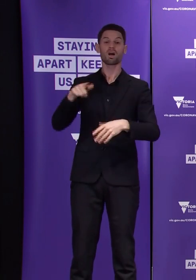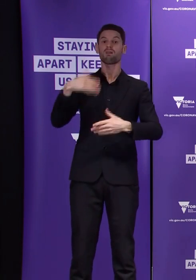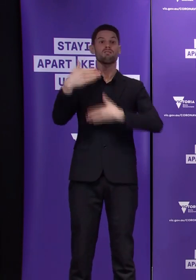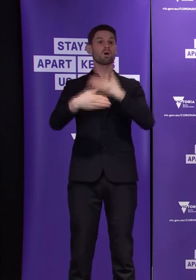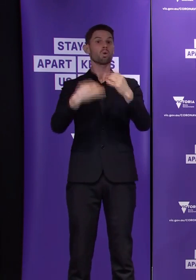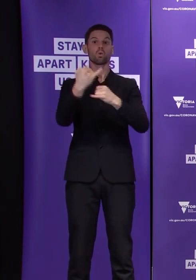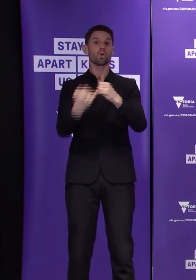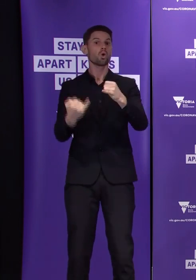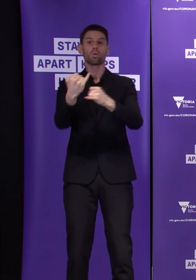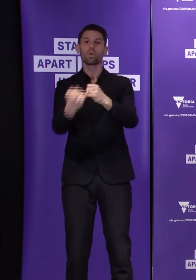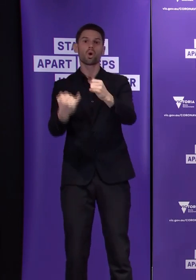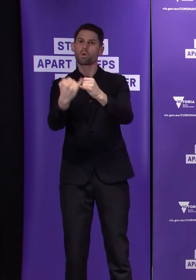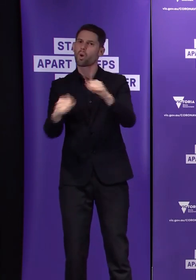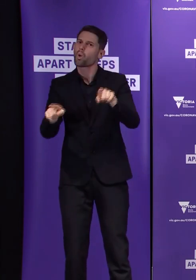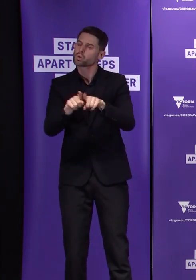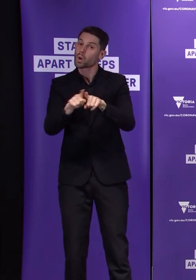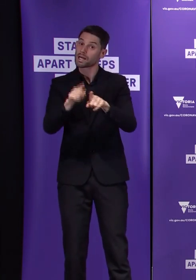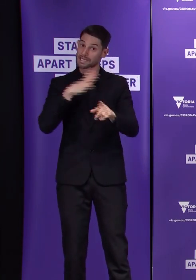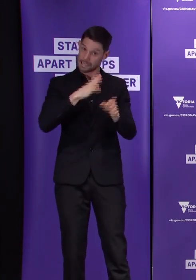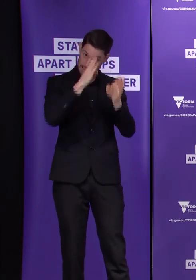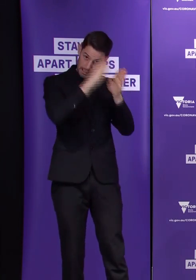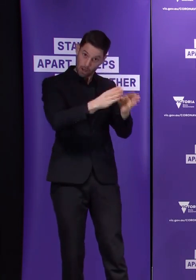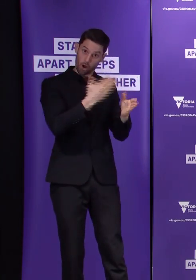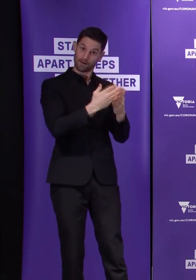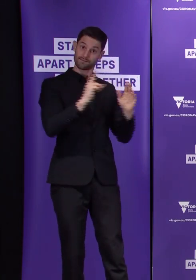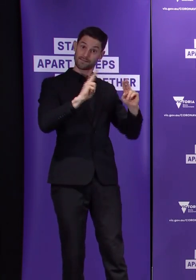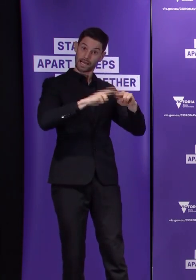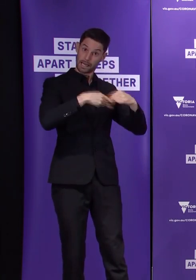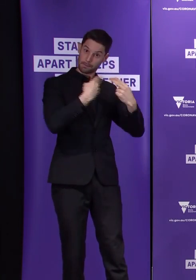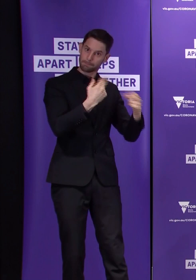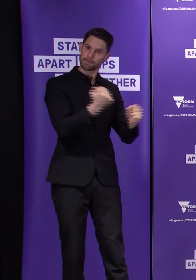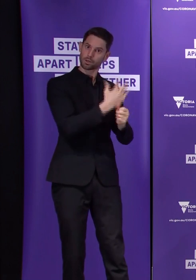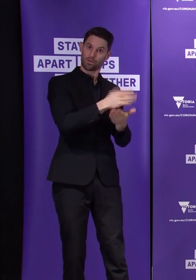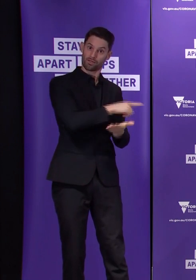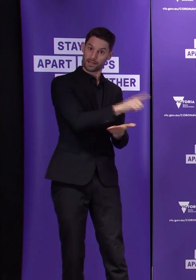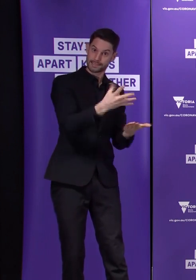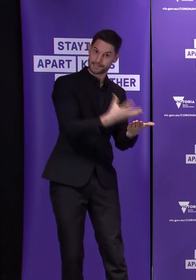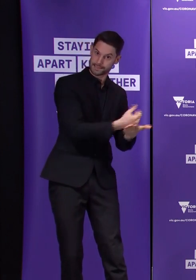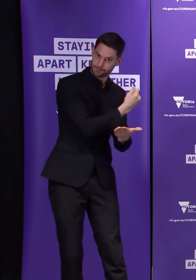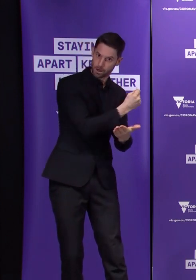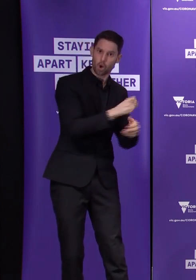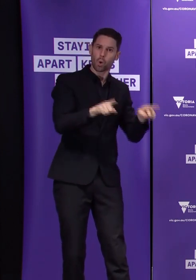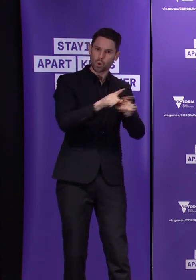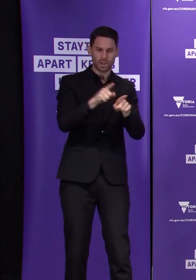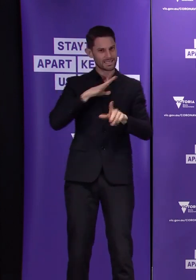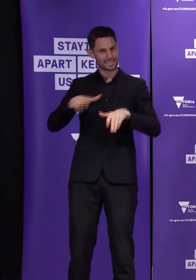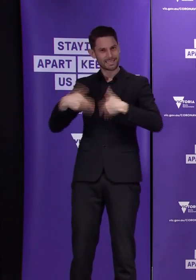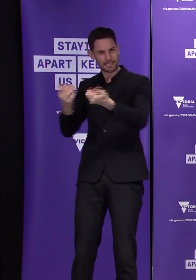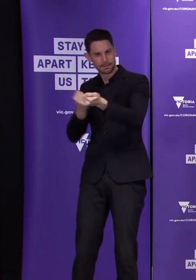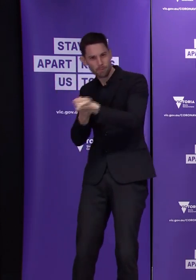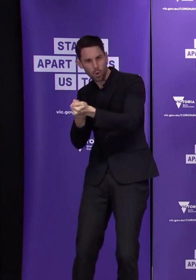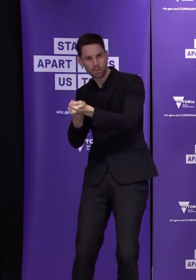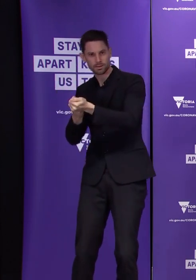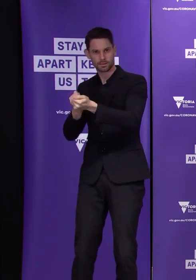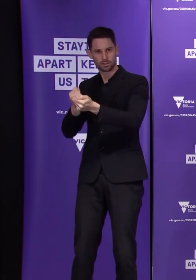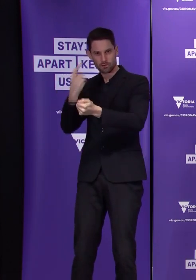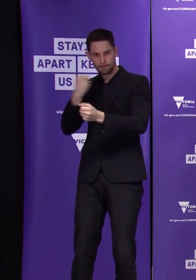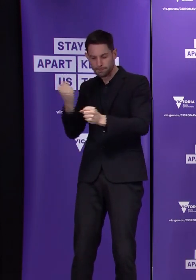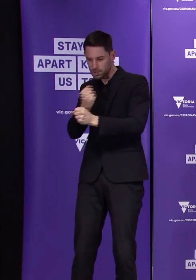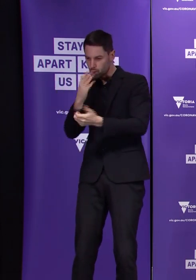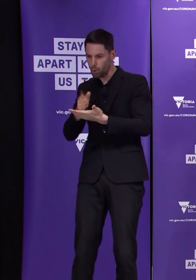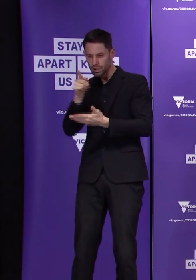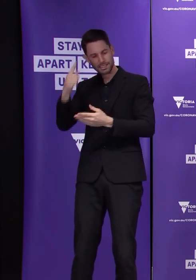those people are getting the services that they need to ultimately improve their behaviour and keep their families